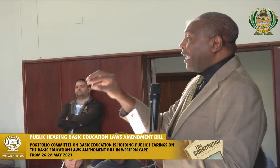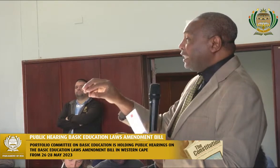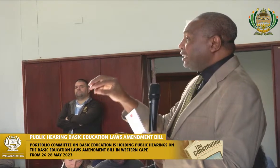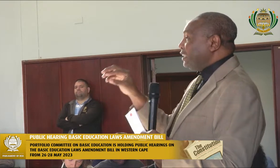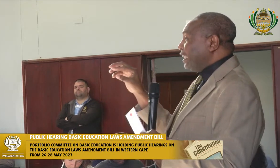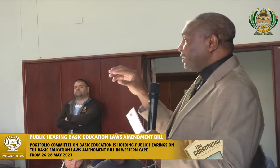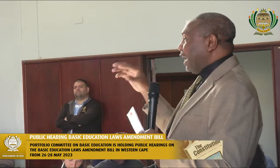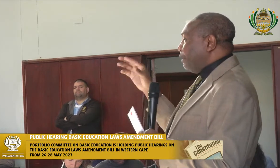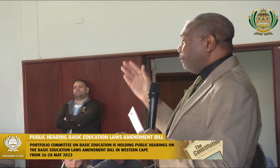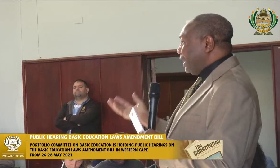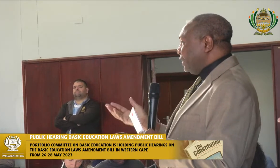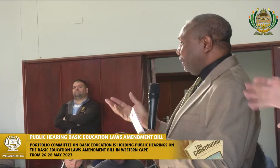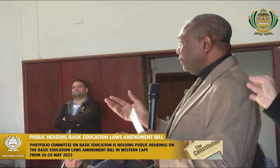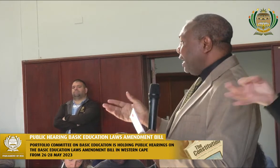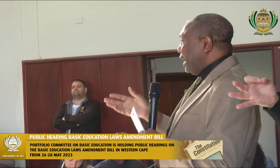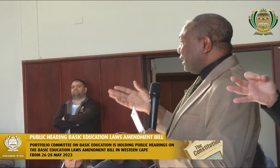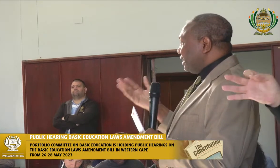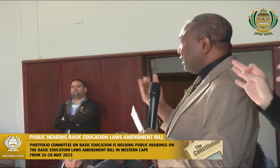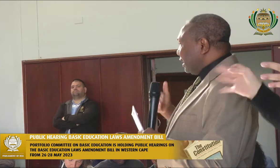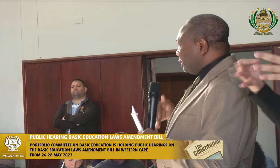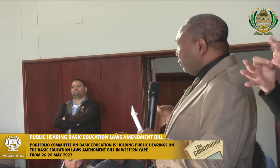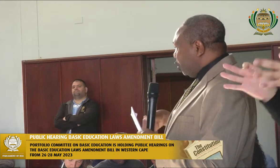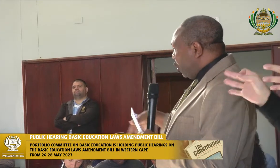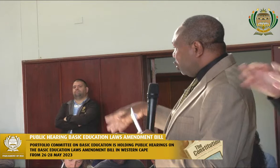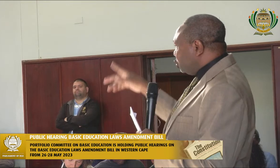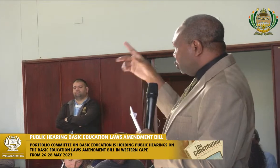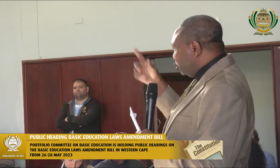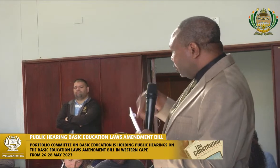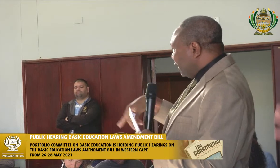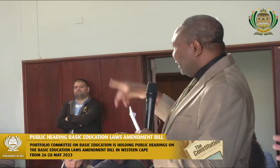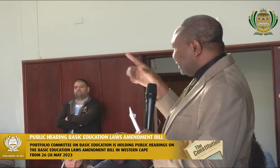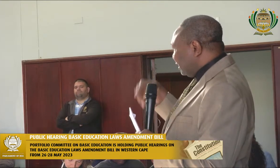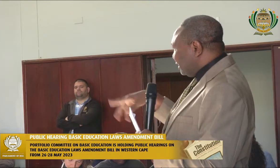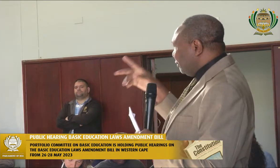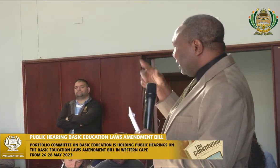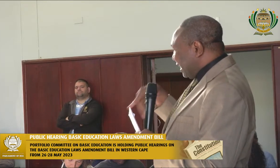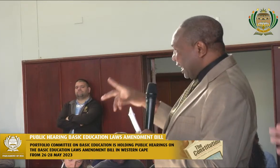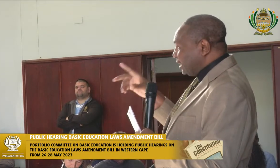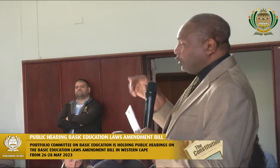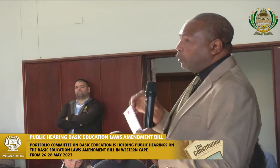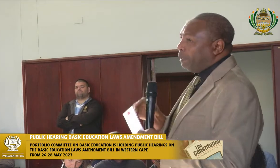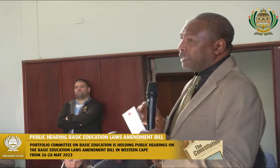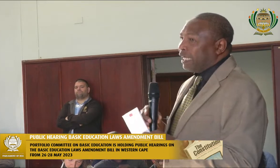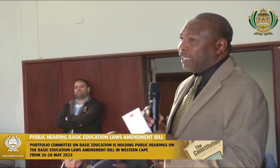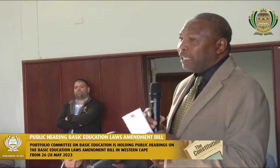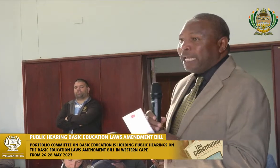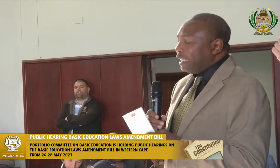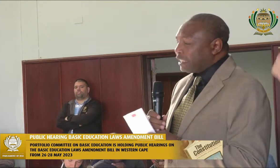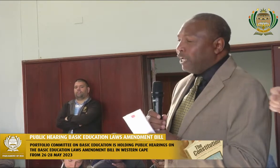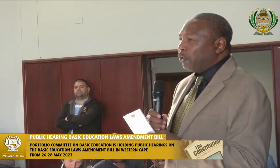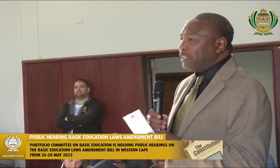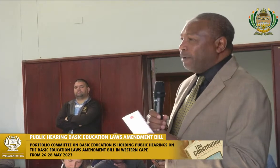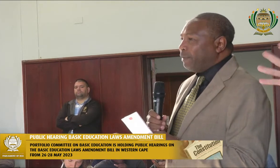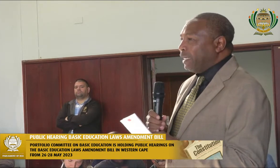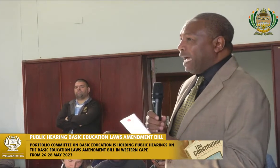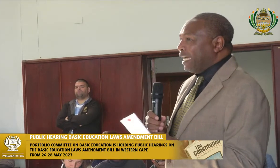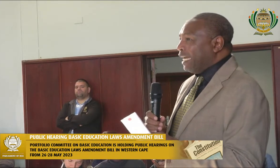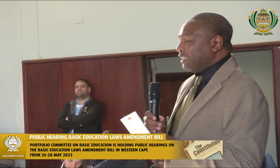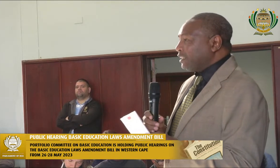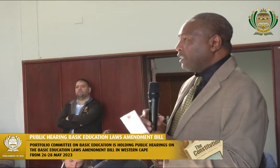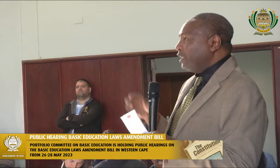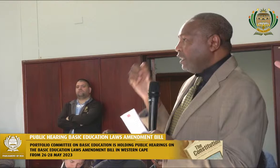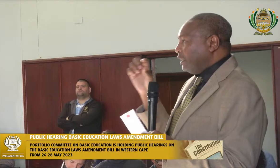to hire teachers and pay them, and the teachers belong to the system and they get into PESAL. It cannot